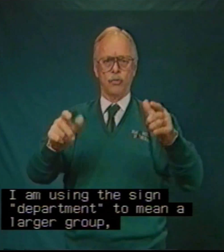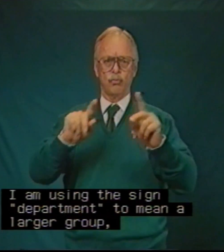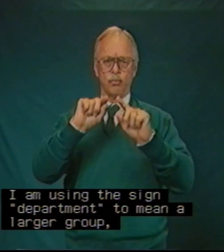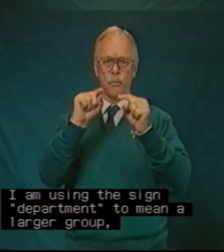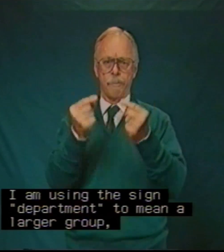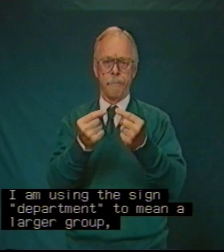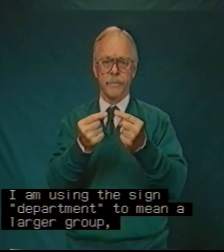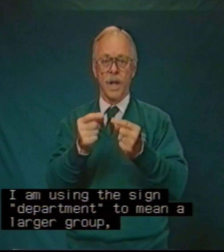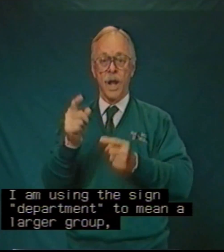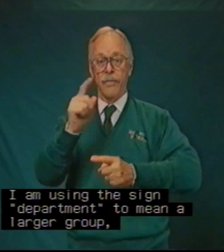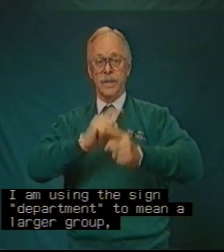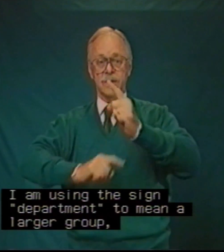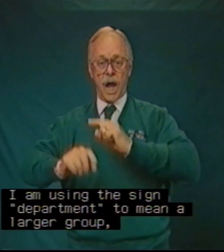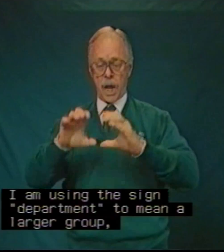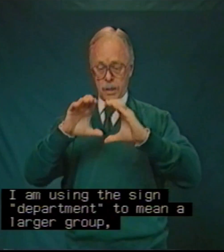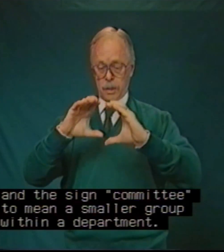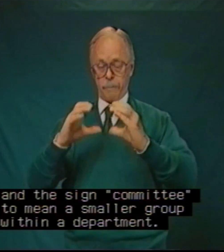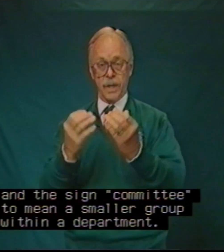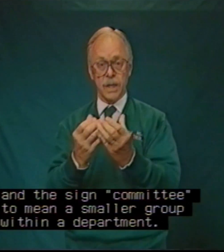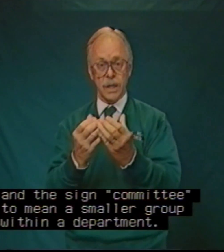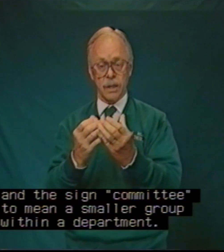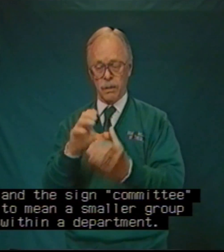smaller group within a department.